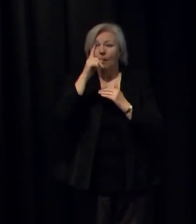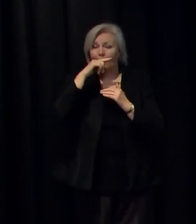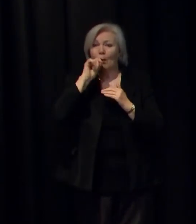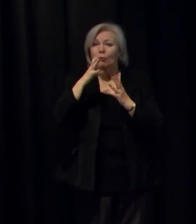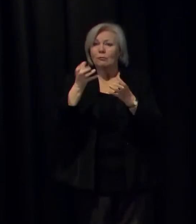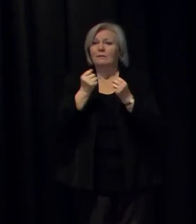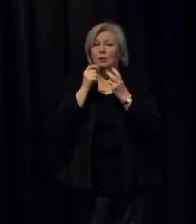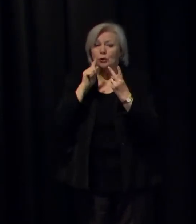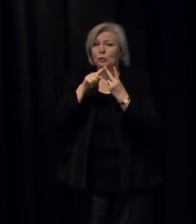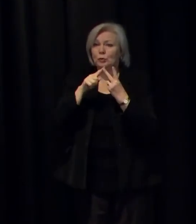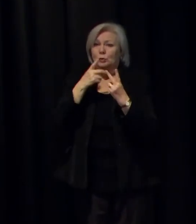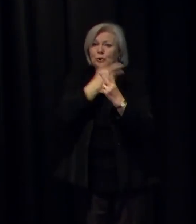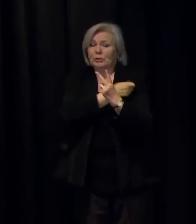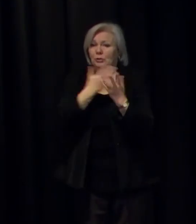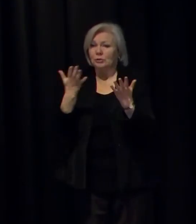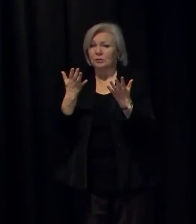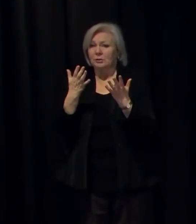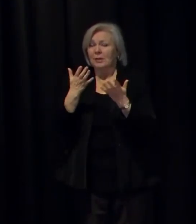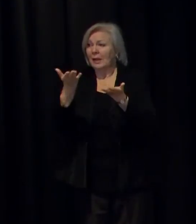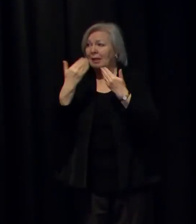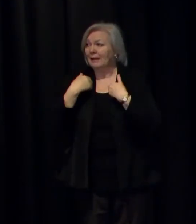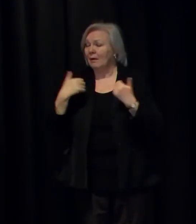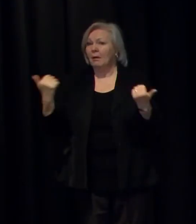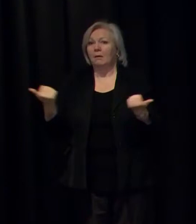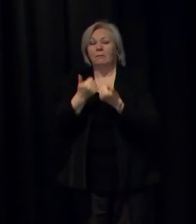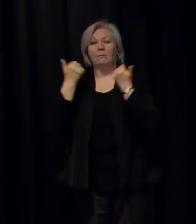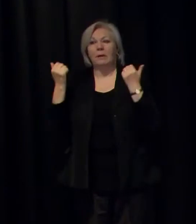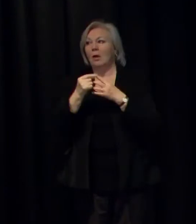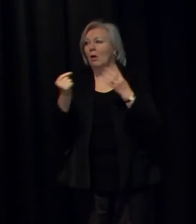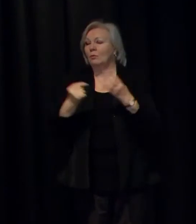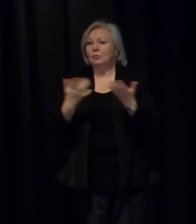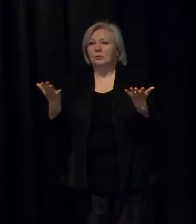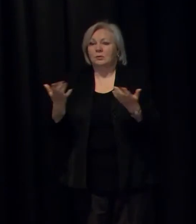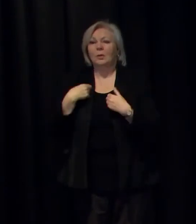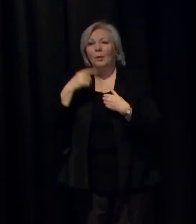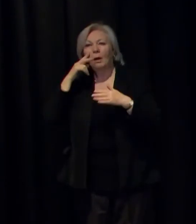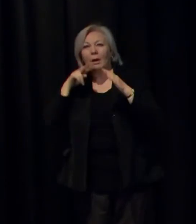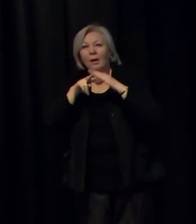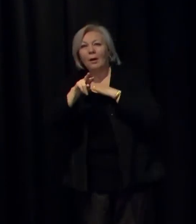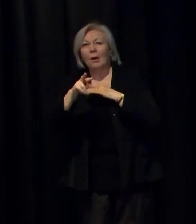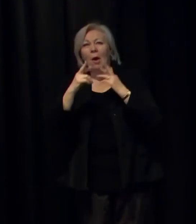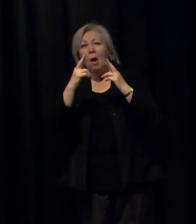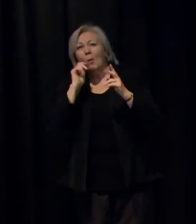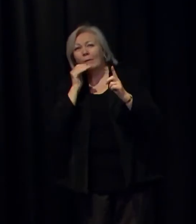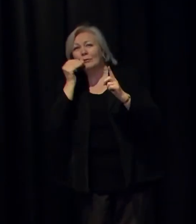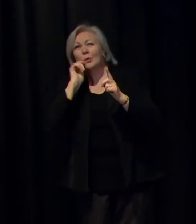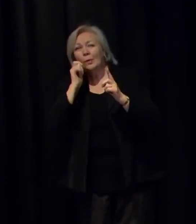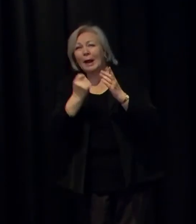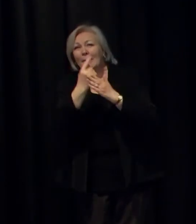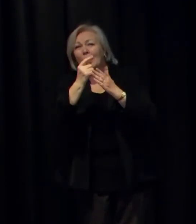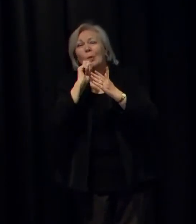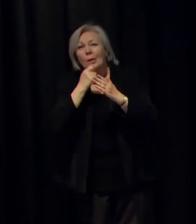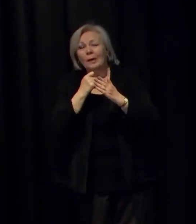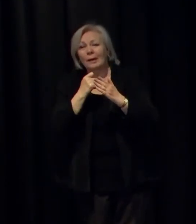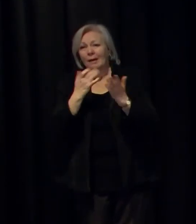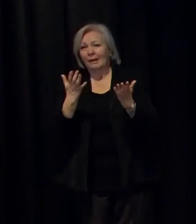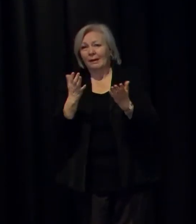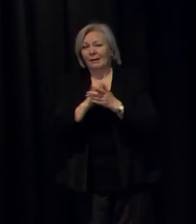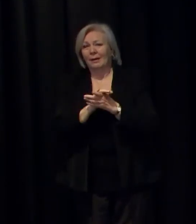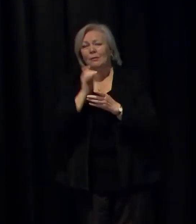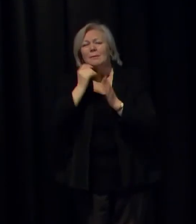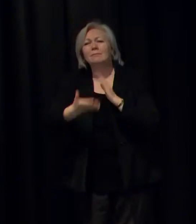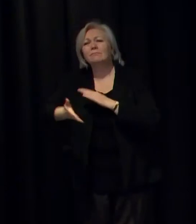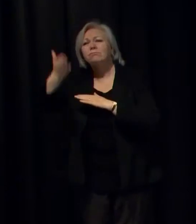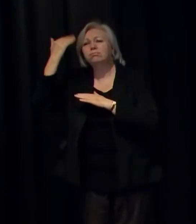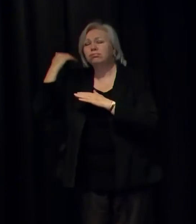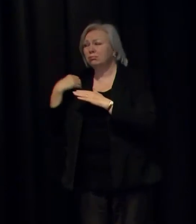options that we could only ever kind of speculate or perhaps hope for when we were at 20 and